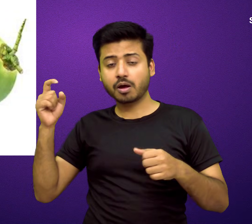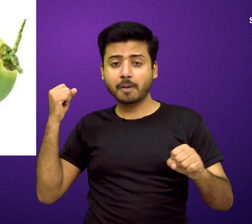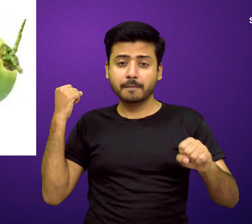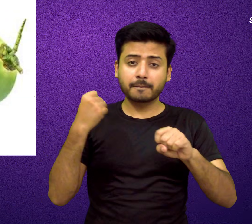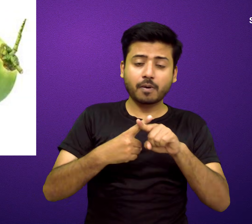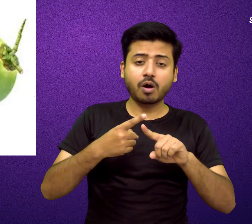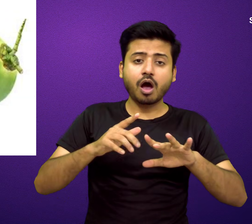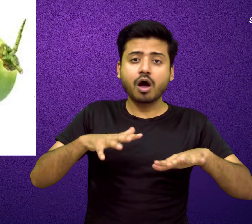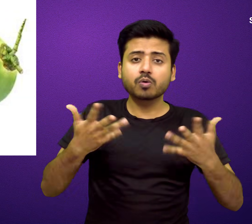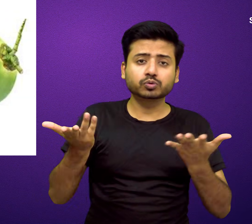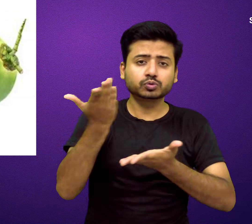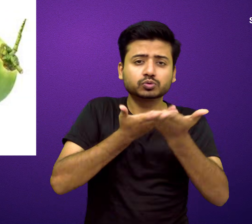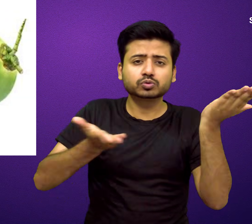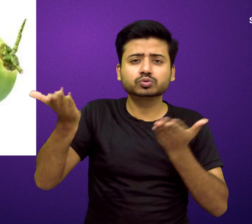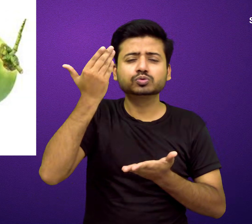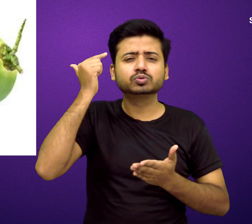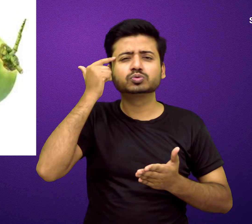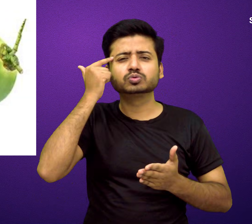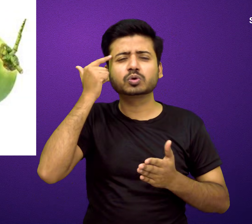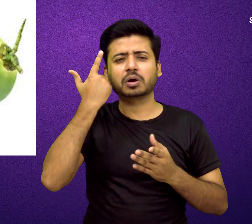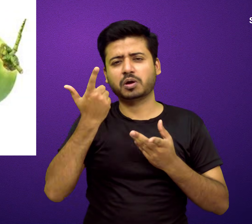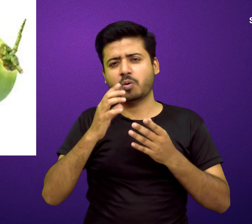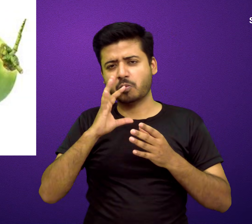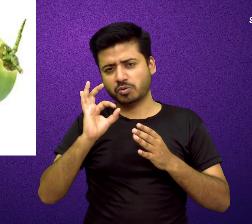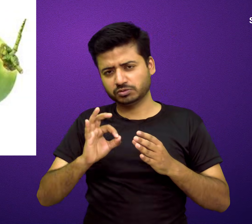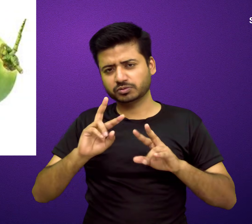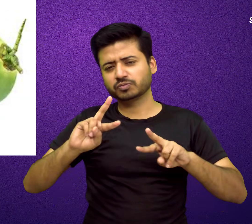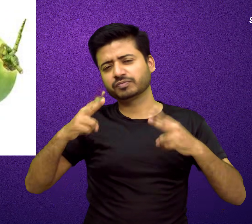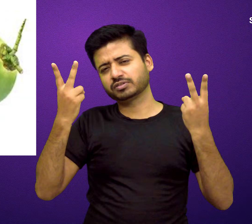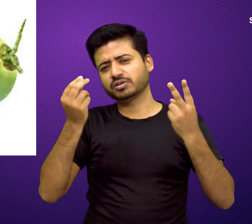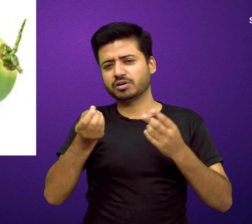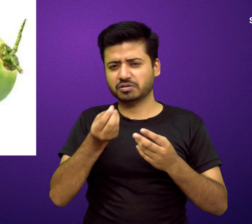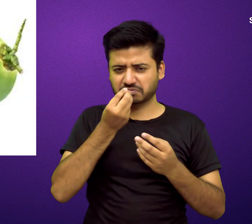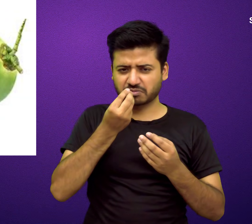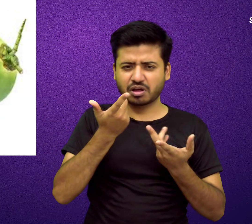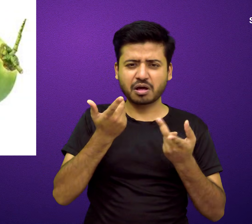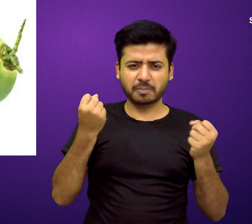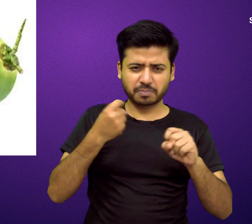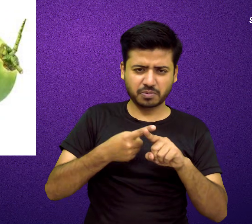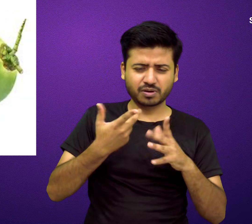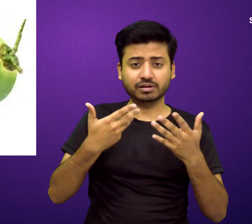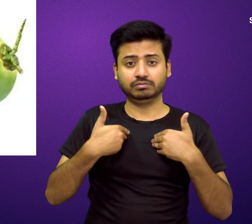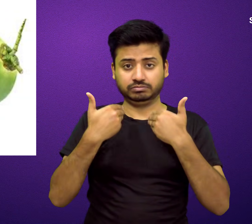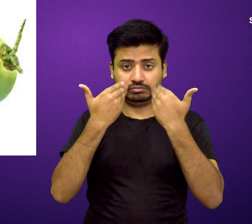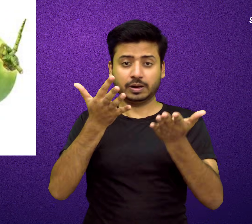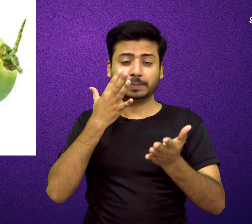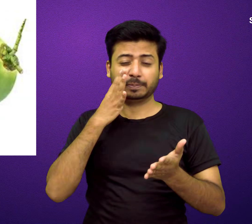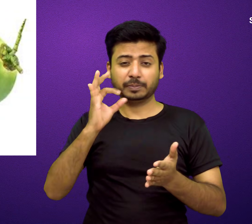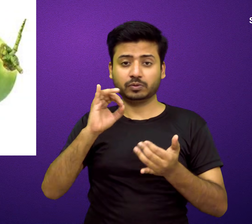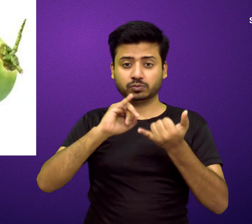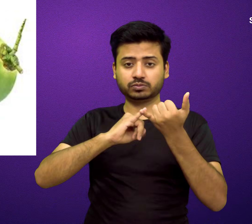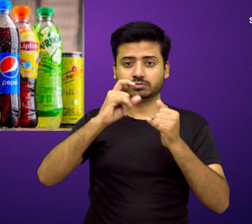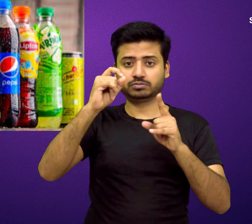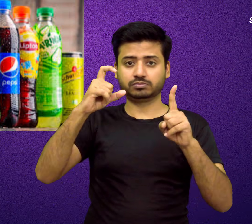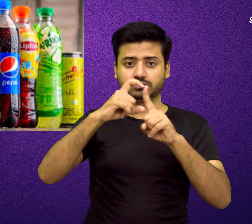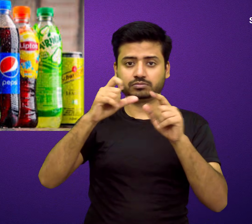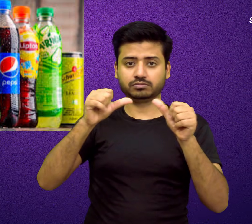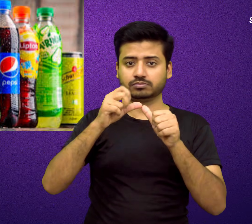amounts of dissolved carbon dioxide gas. When combined with the heavy or fibrous components of coconut, it can trap gas in your